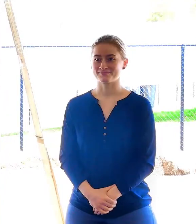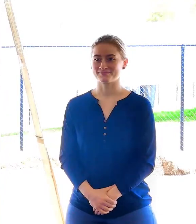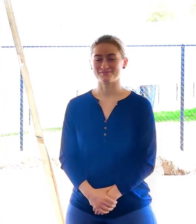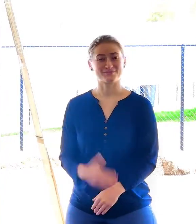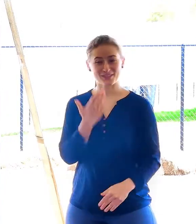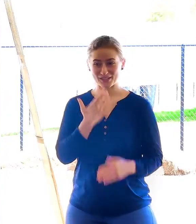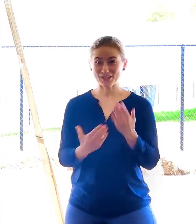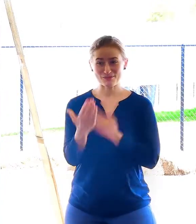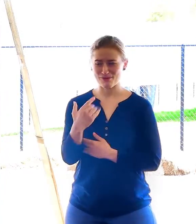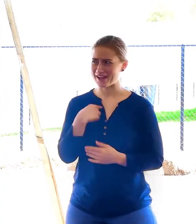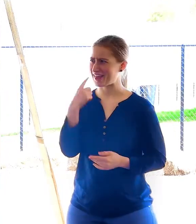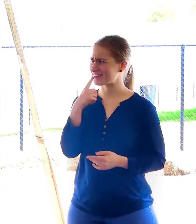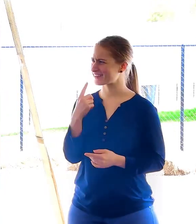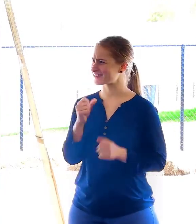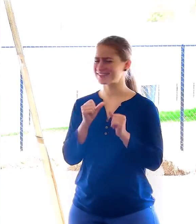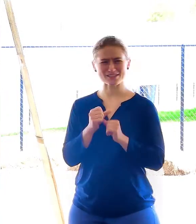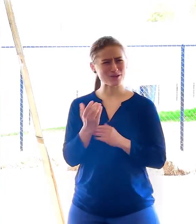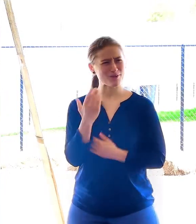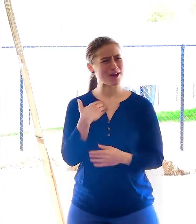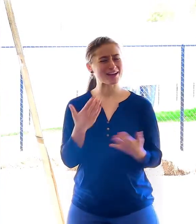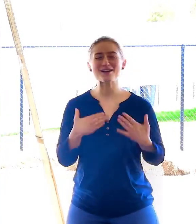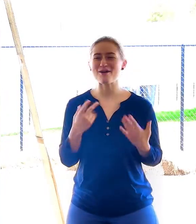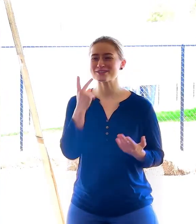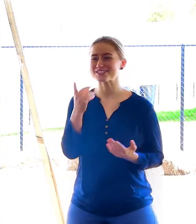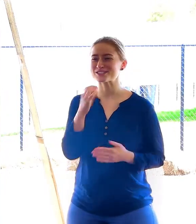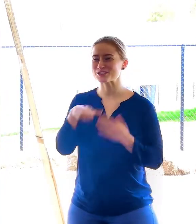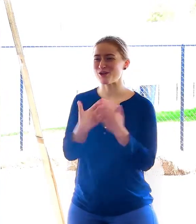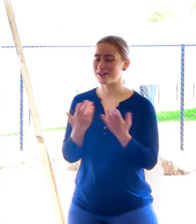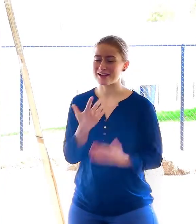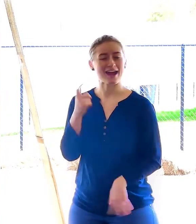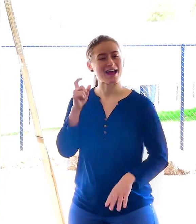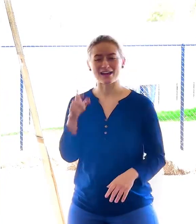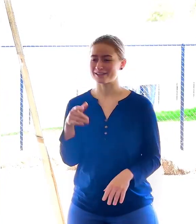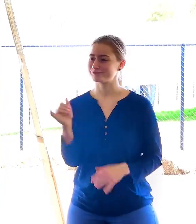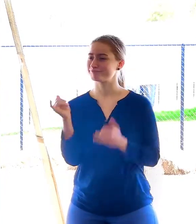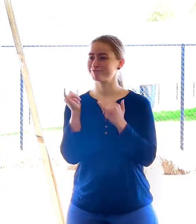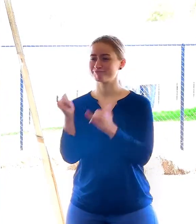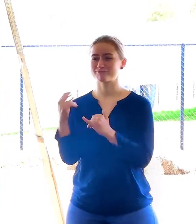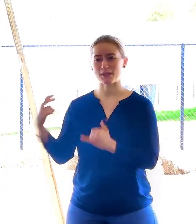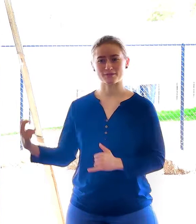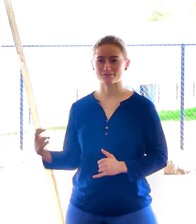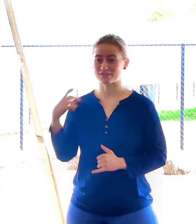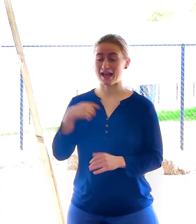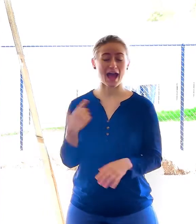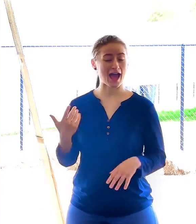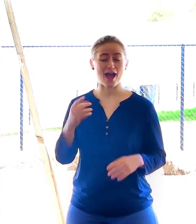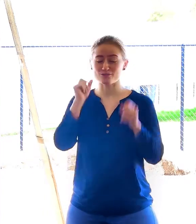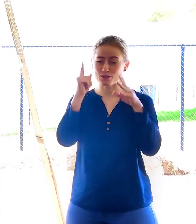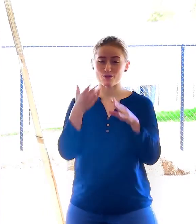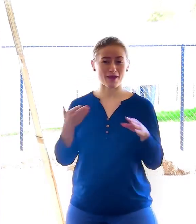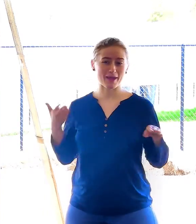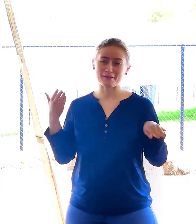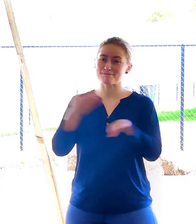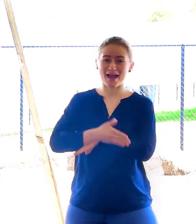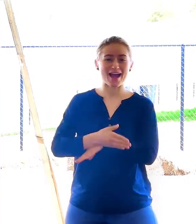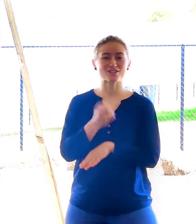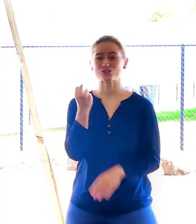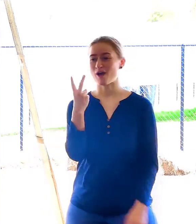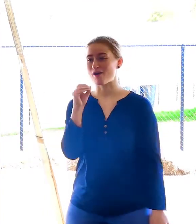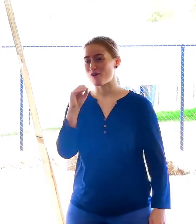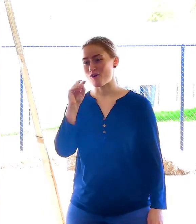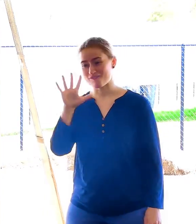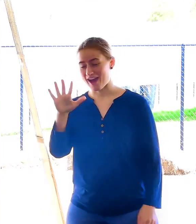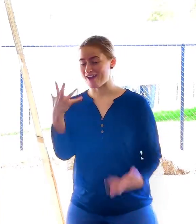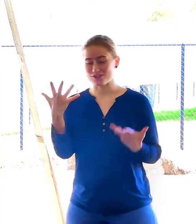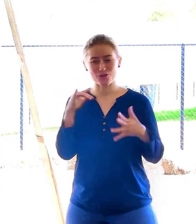Good morning, I think. Glad to see you all here. I had to take the steps. I was up past 12:05, so we didn't want to have